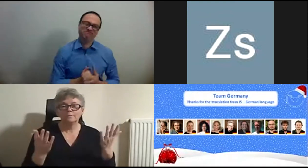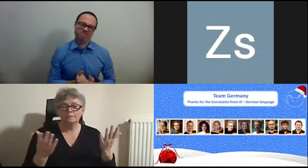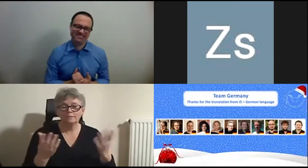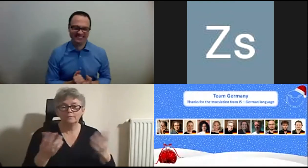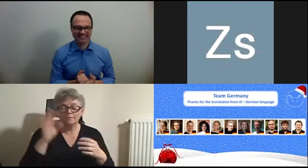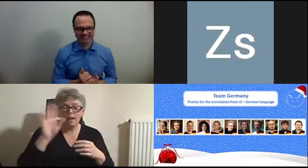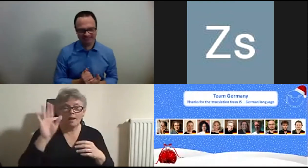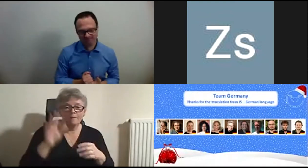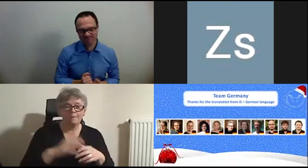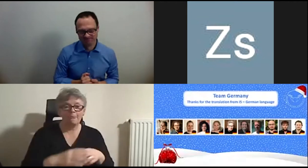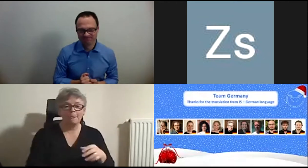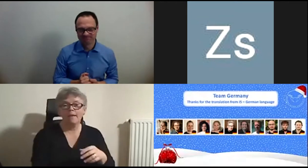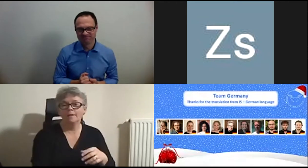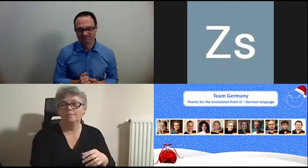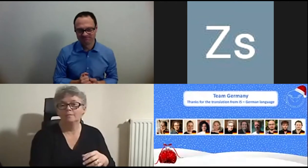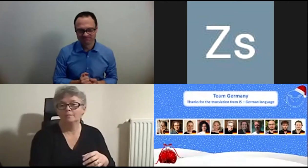Hello, Germany.